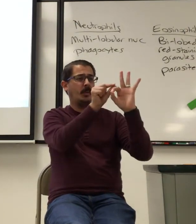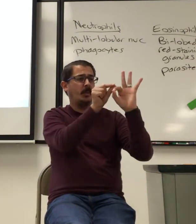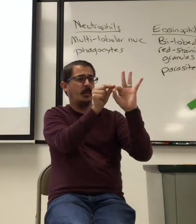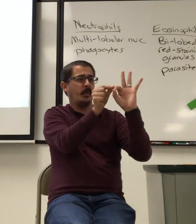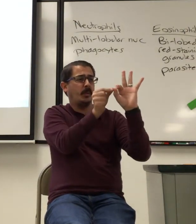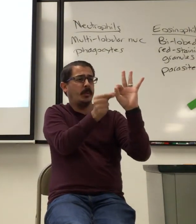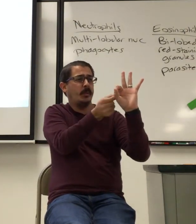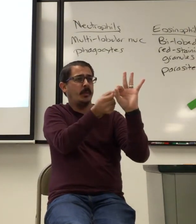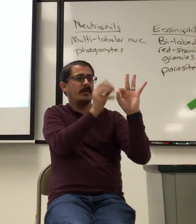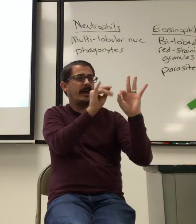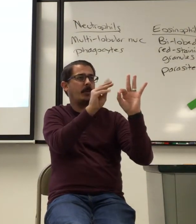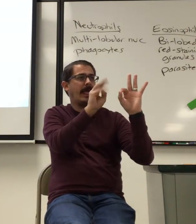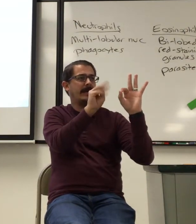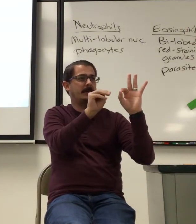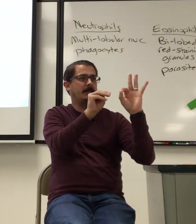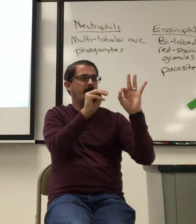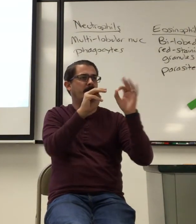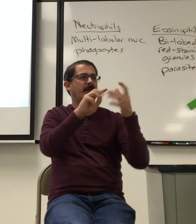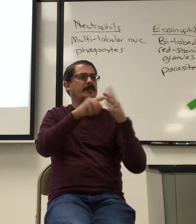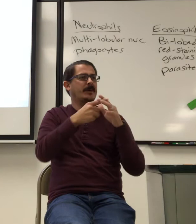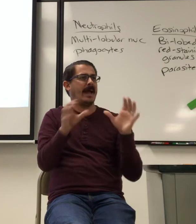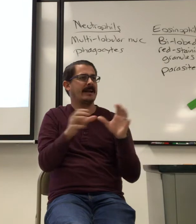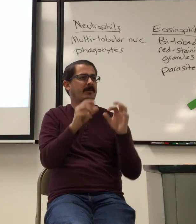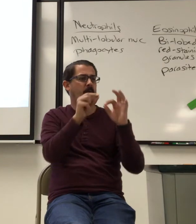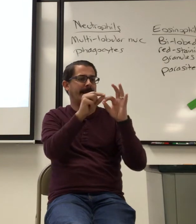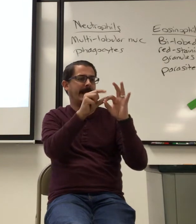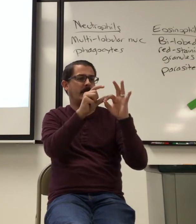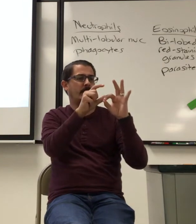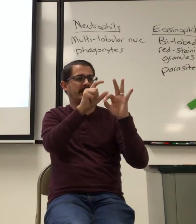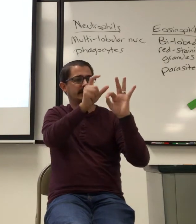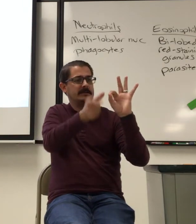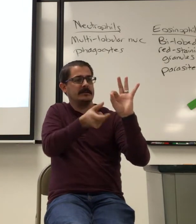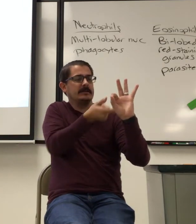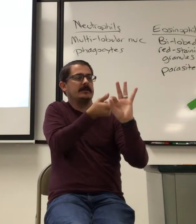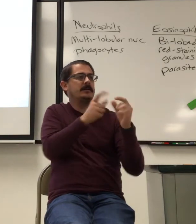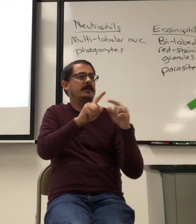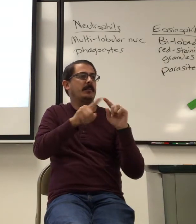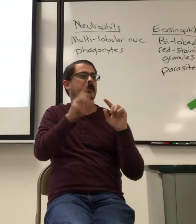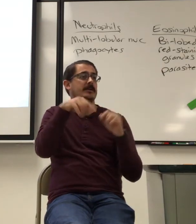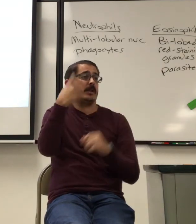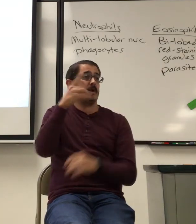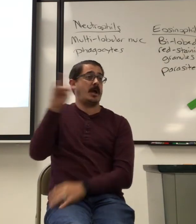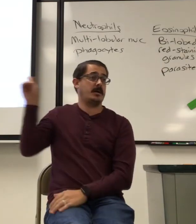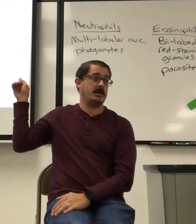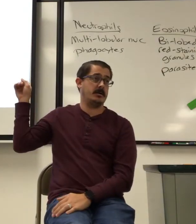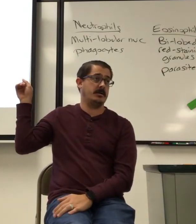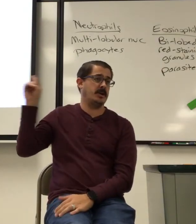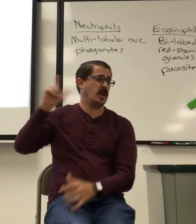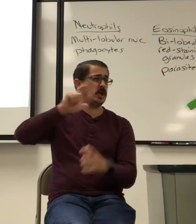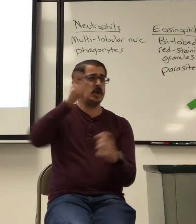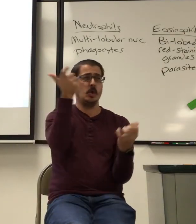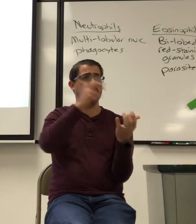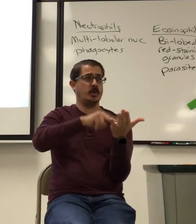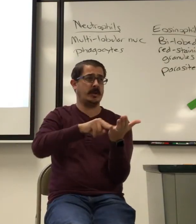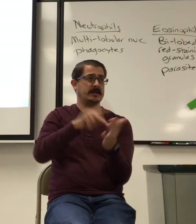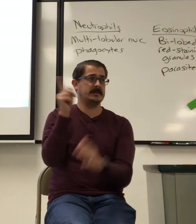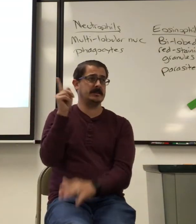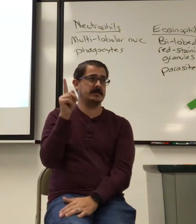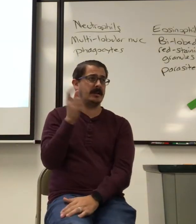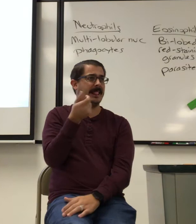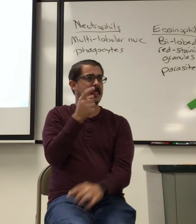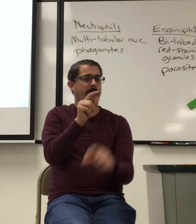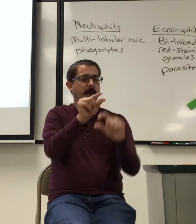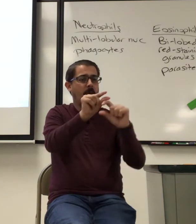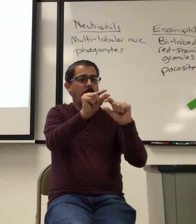Now, when they become activated, they'll increase the cytoplasm, but that's what they look like. Huge nuke, little rim of